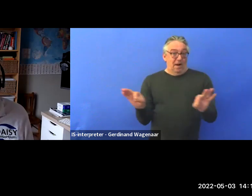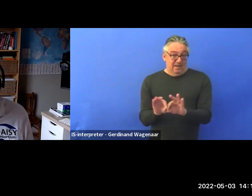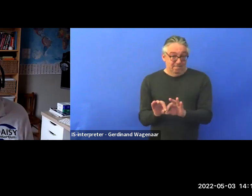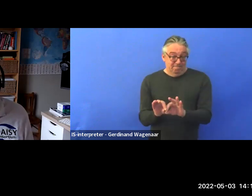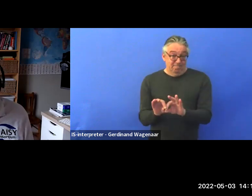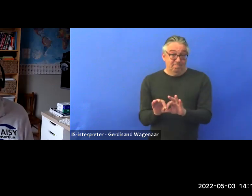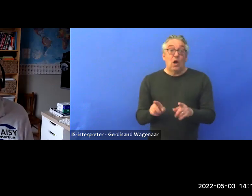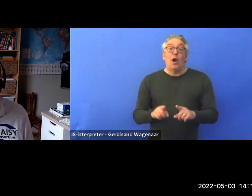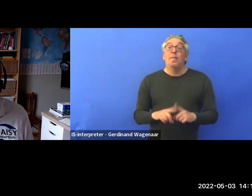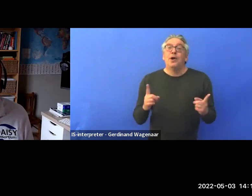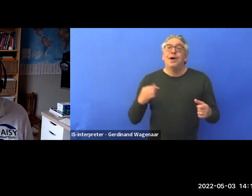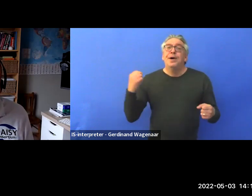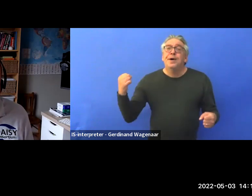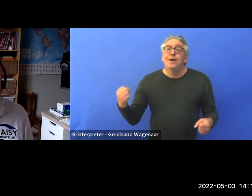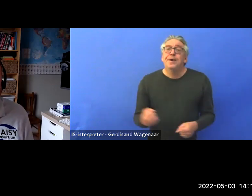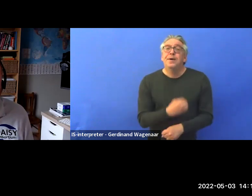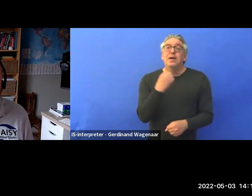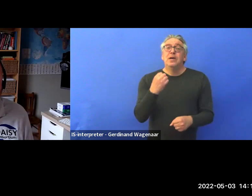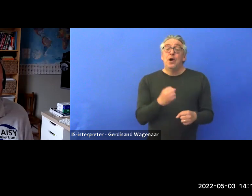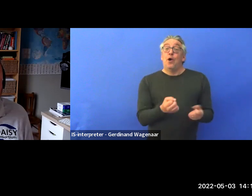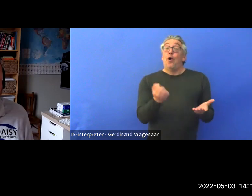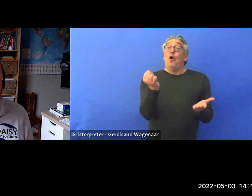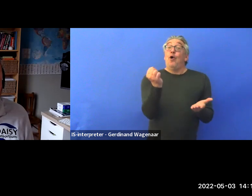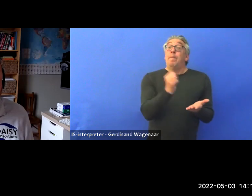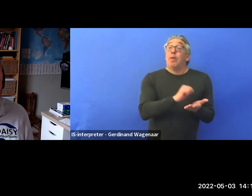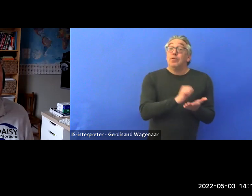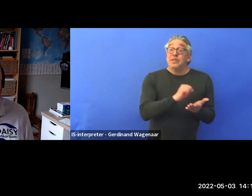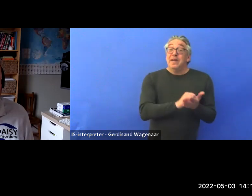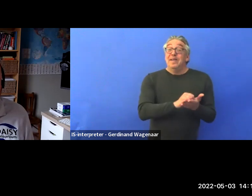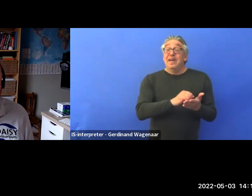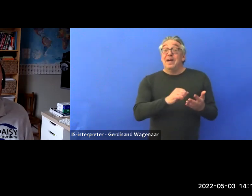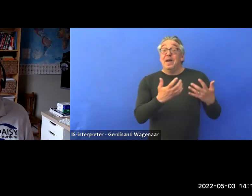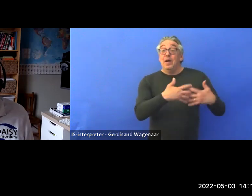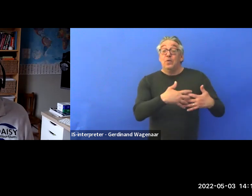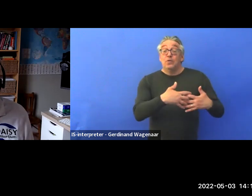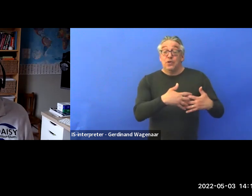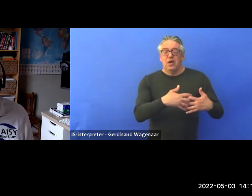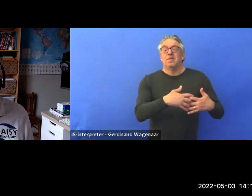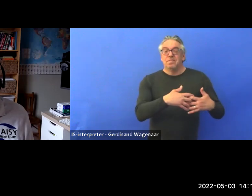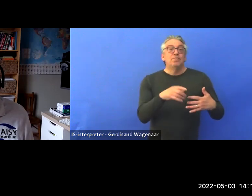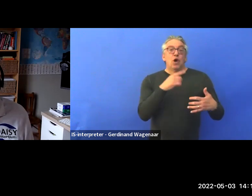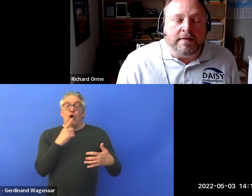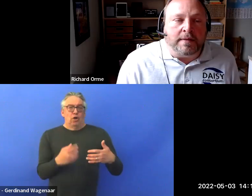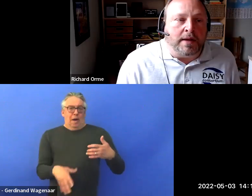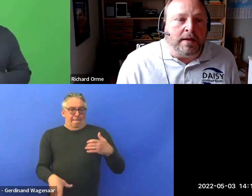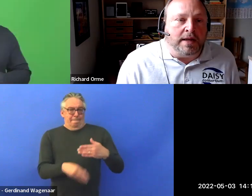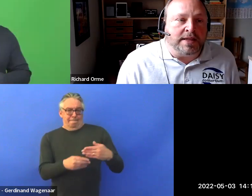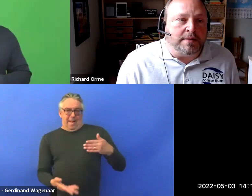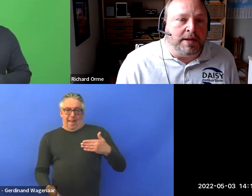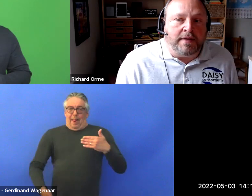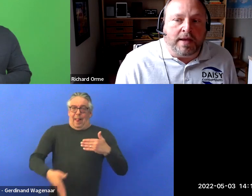industry locked up a lot of that content with what we call digital rights management, and it prevented